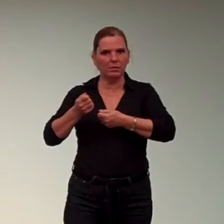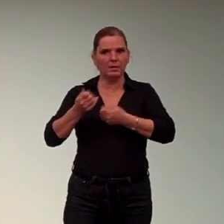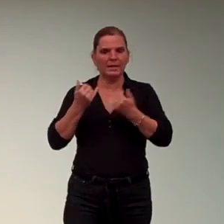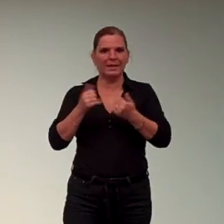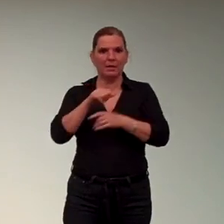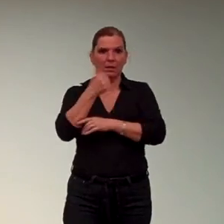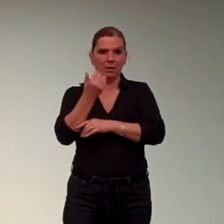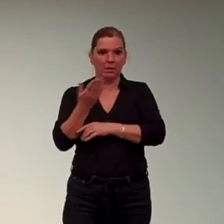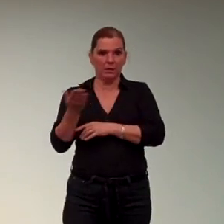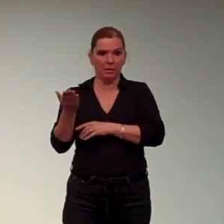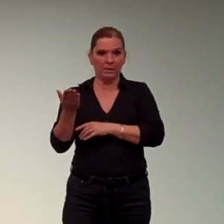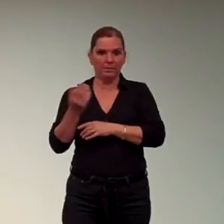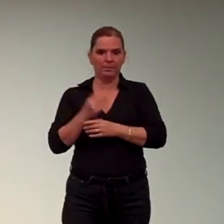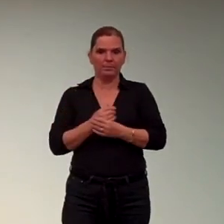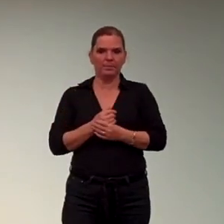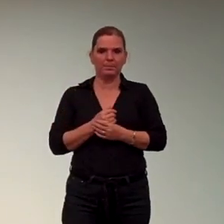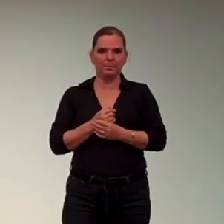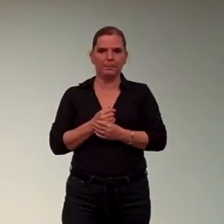Now, the other thing